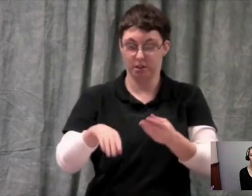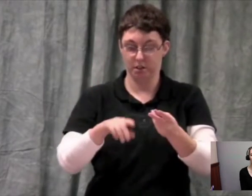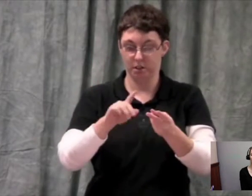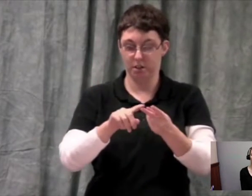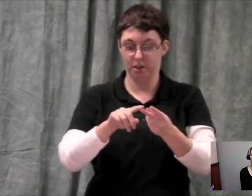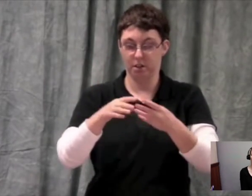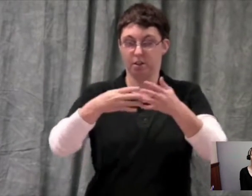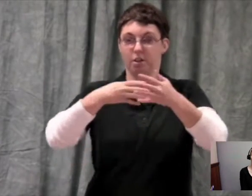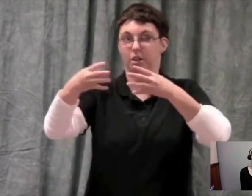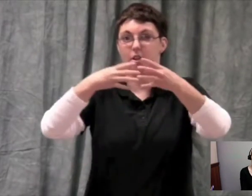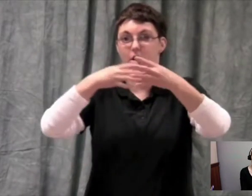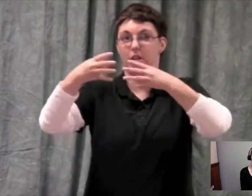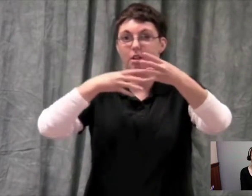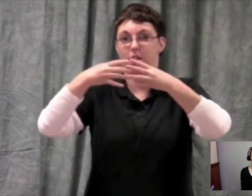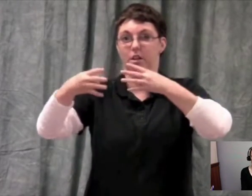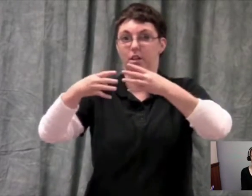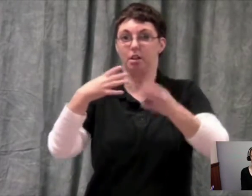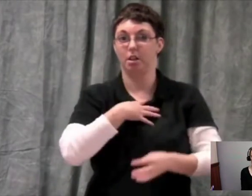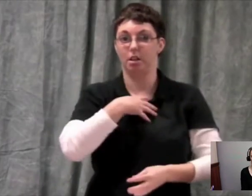or gray or white.